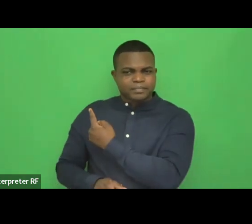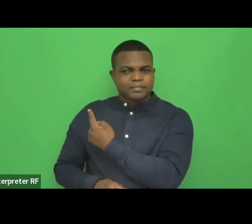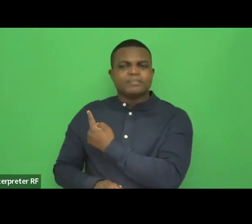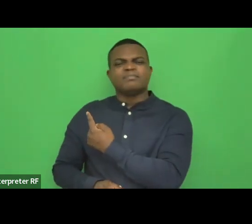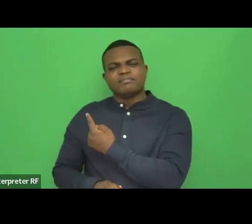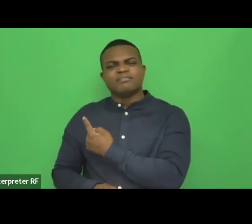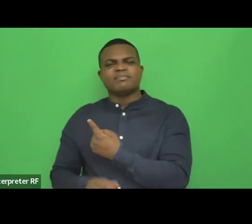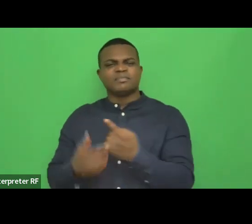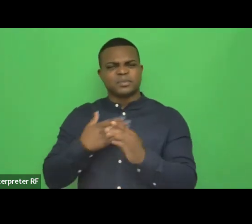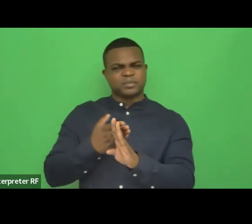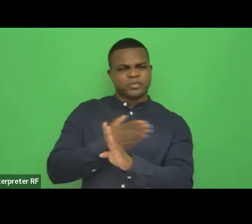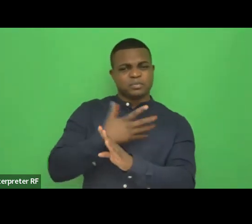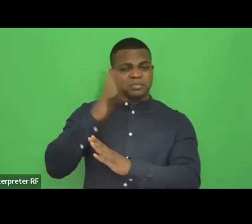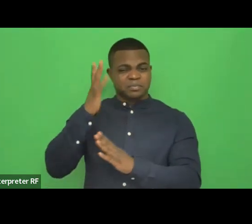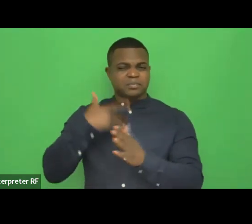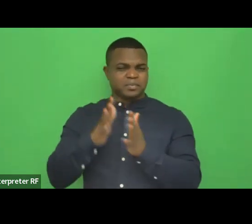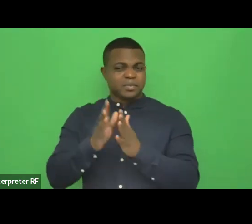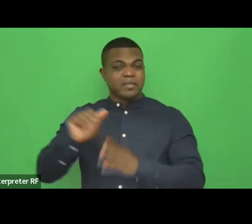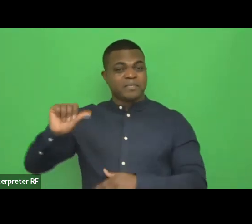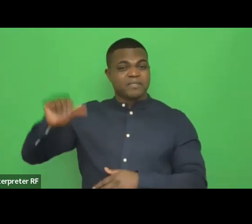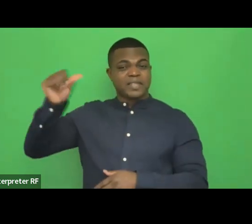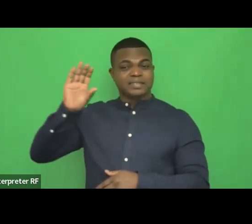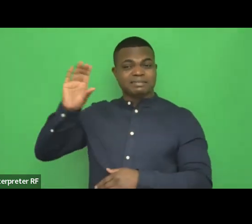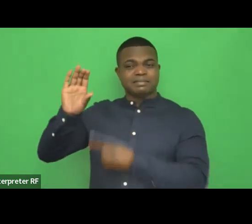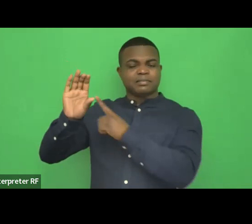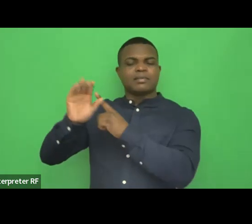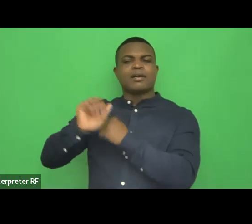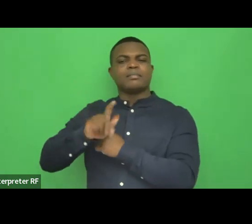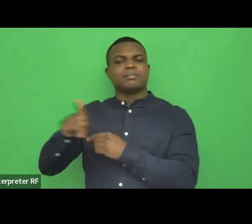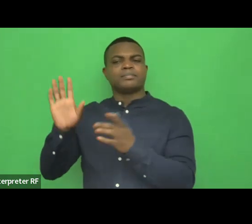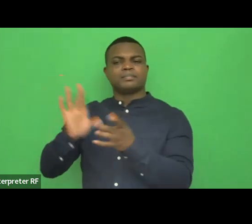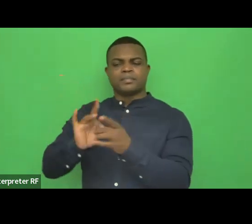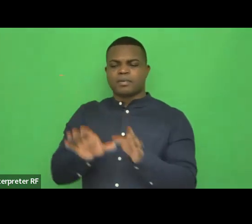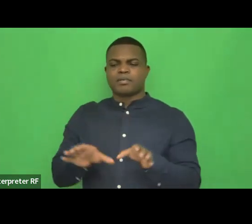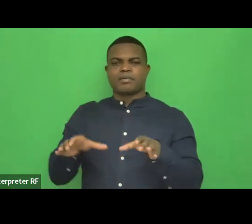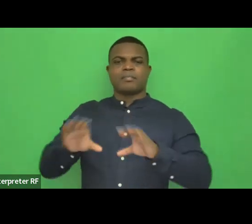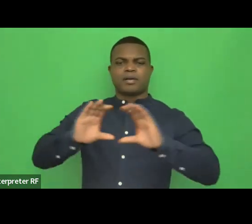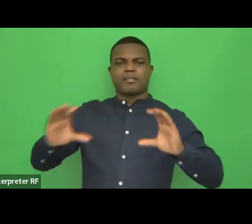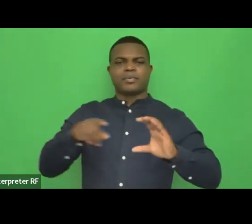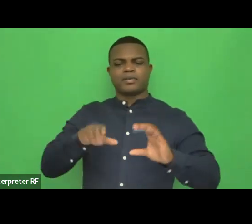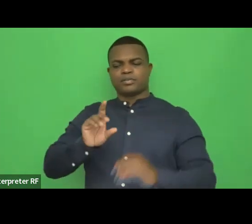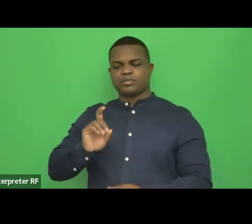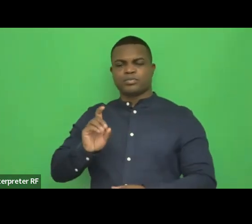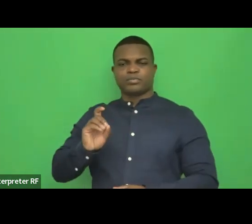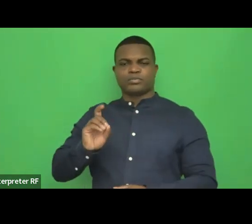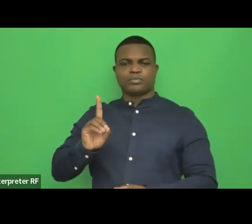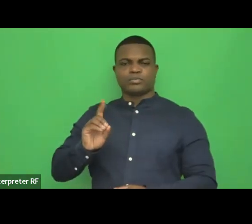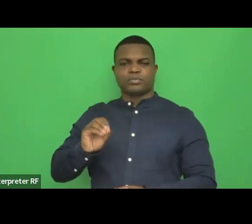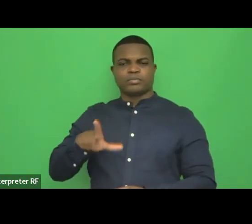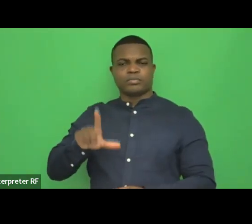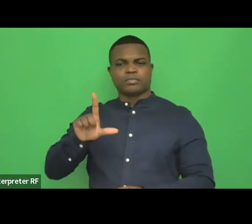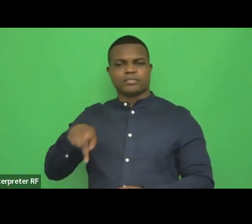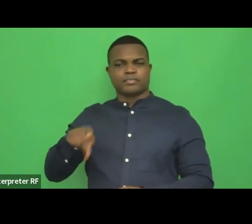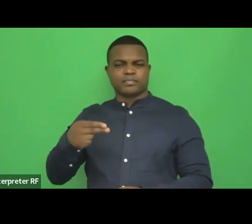country where you are. Easyreader will directly connect to lots and lots of libraries, but you can also use it to read